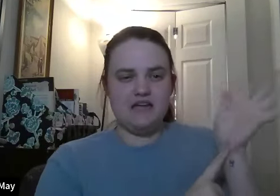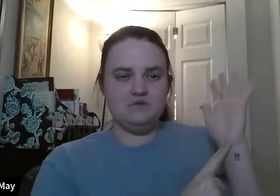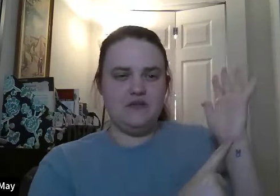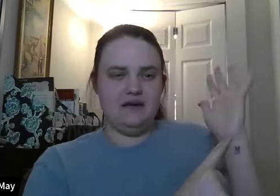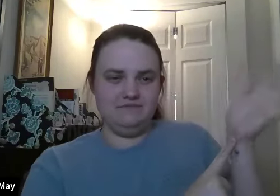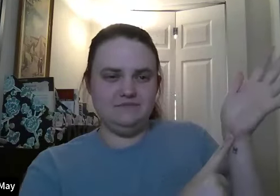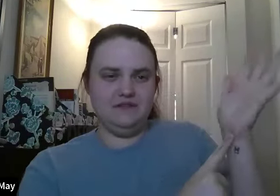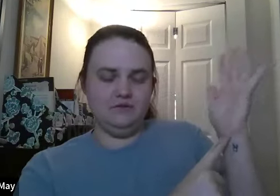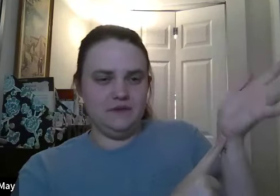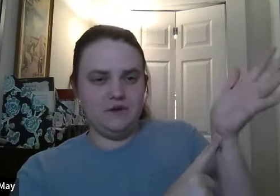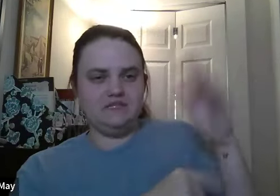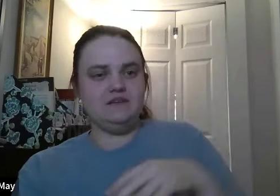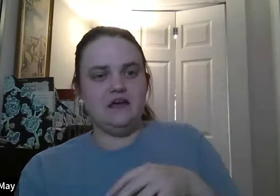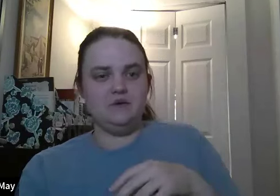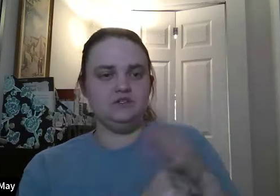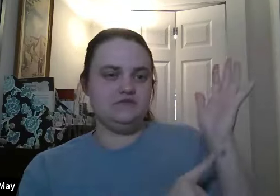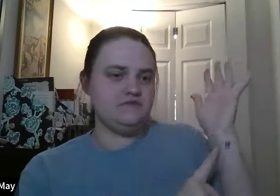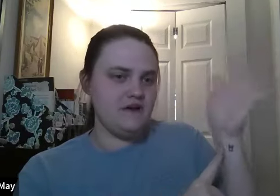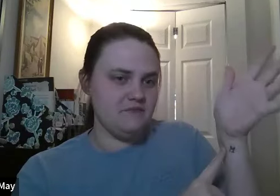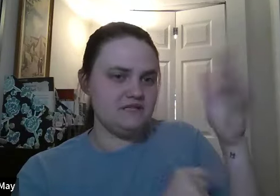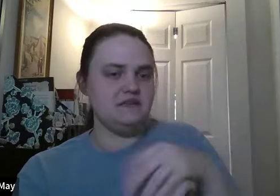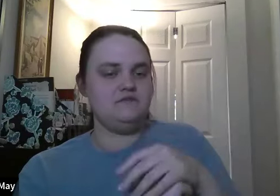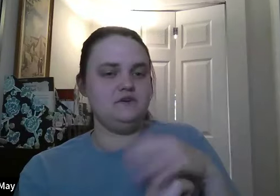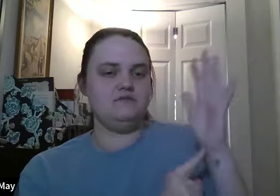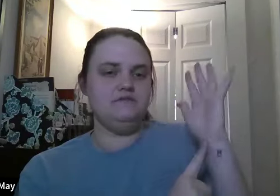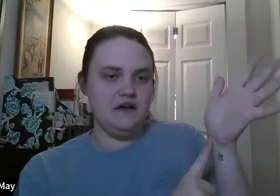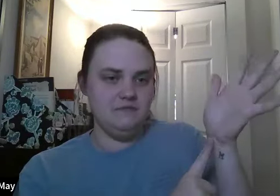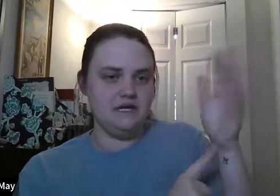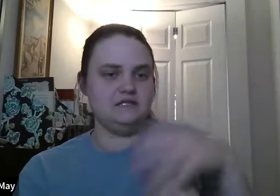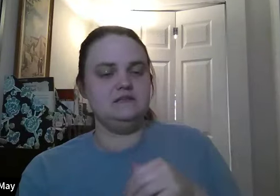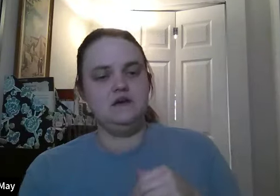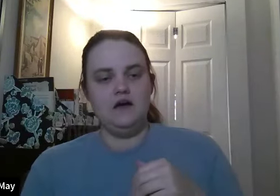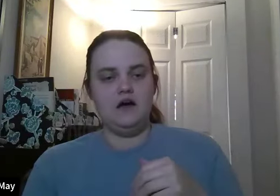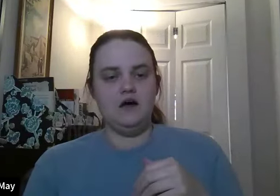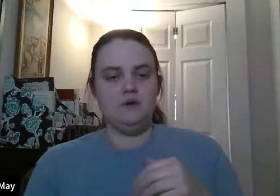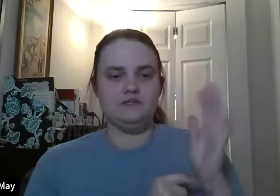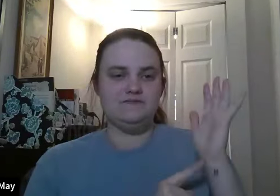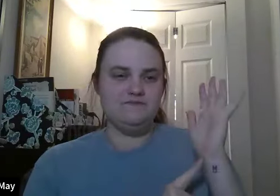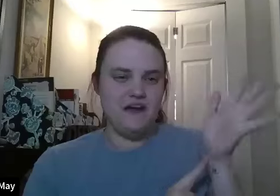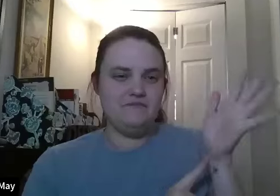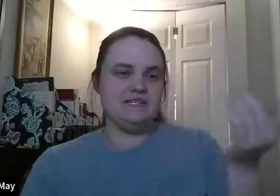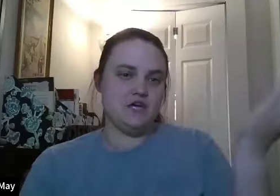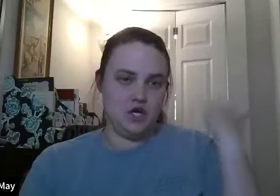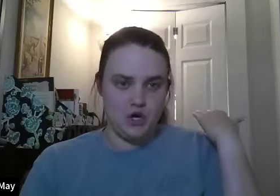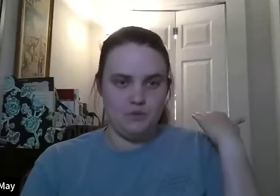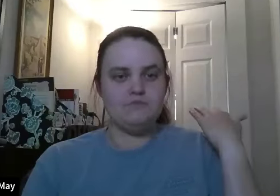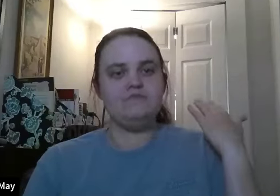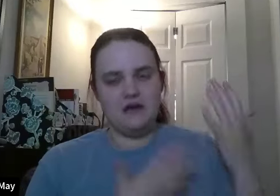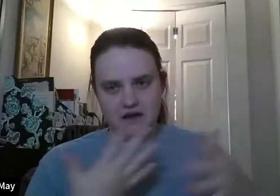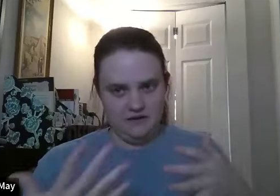that's where that little flip comes in. Like, we'll do 5 minutes left. You have 5 minutes. It was 5 minutes ago, that kind of